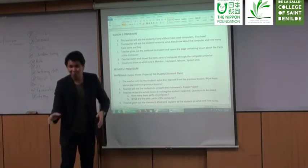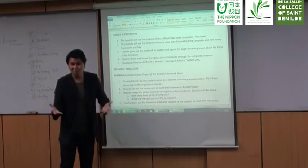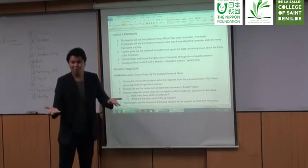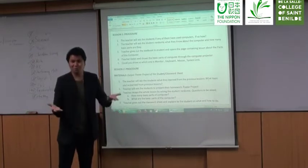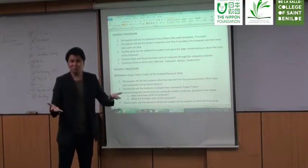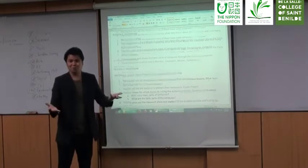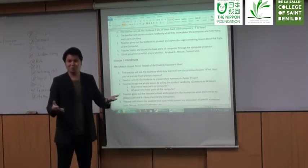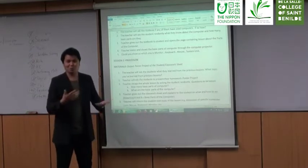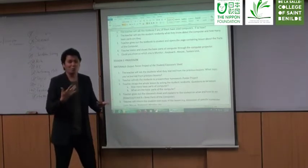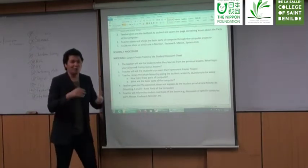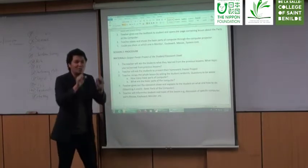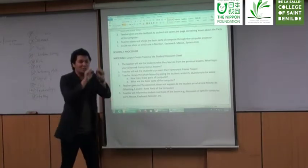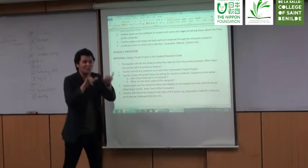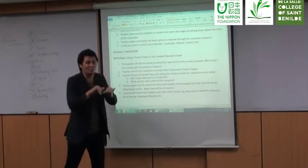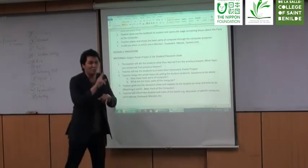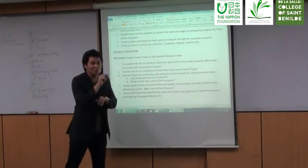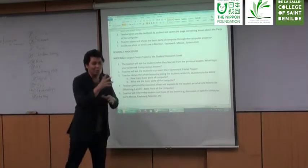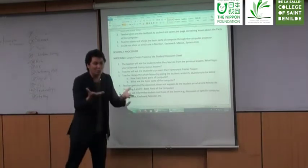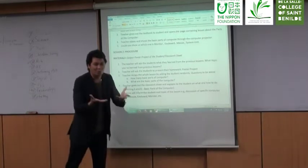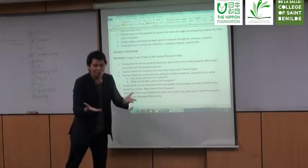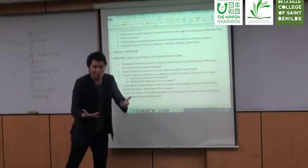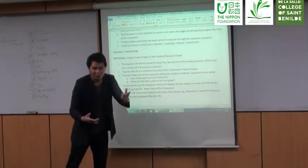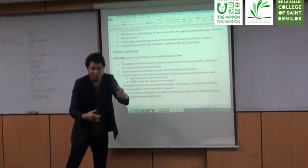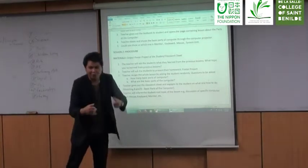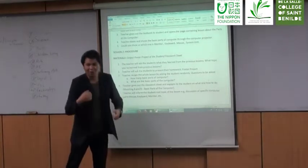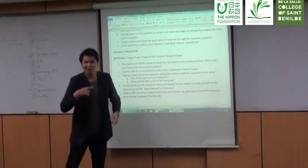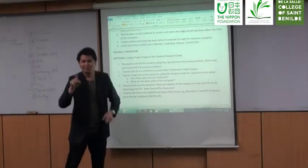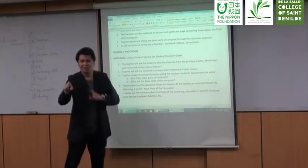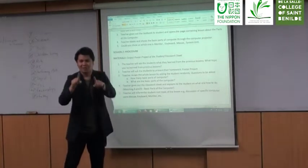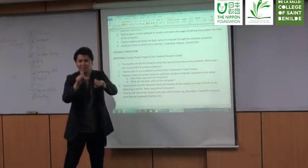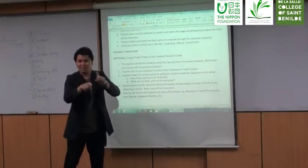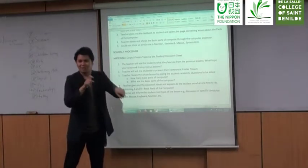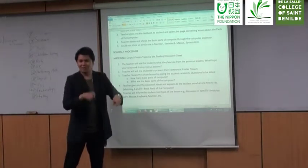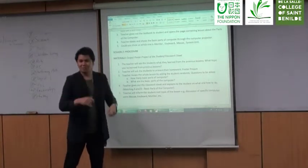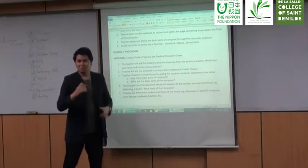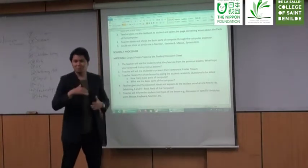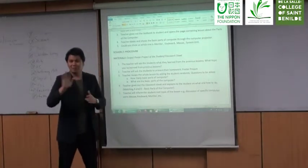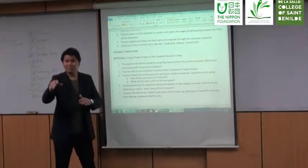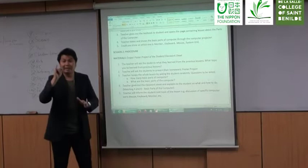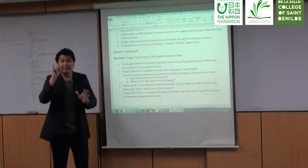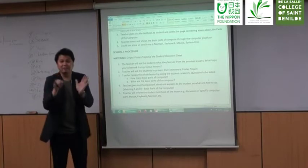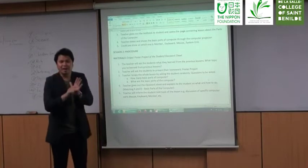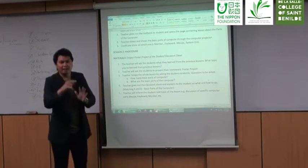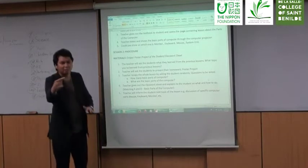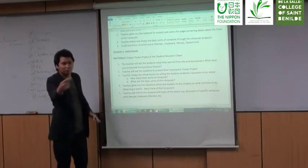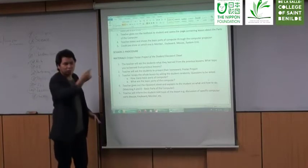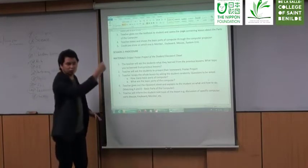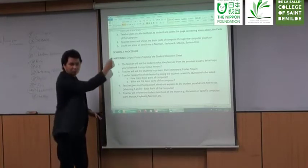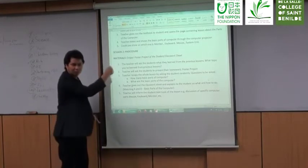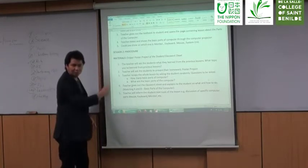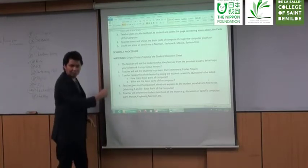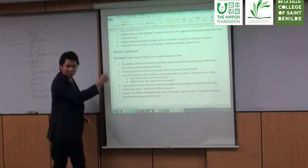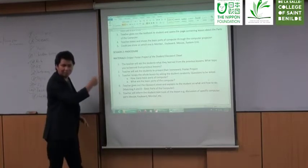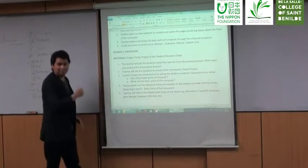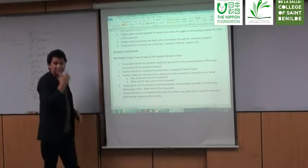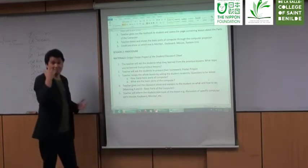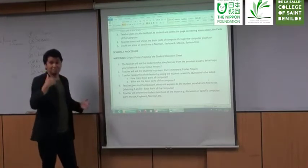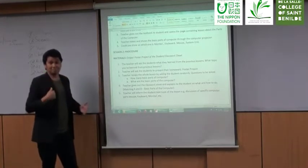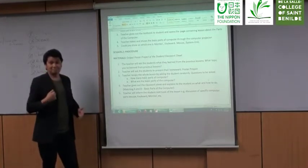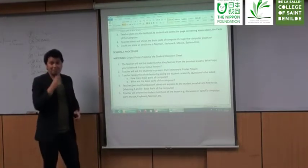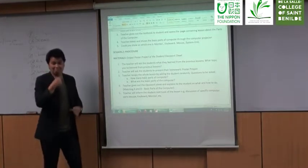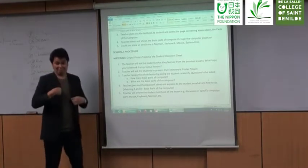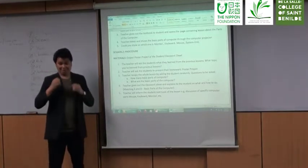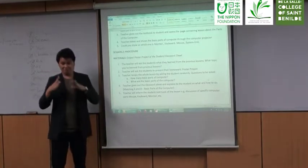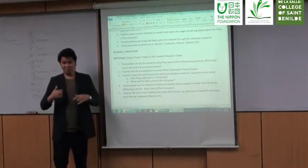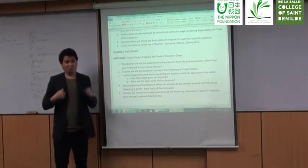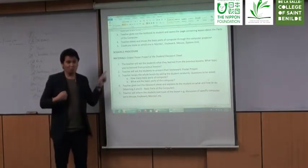mouse? word mouse, word system unit 12. Where's the CPU? That's must identify. They should be